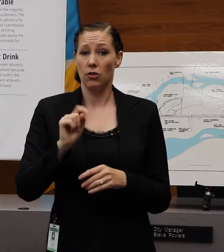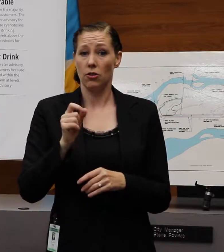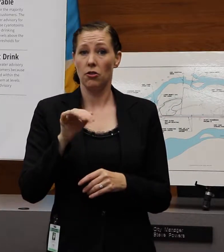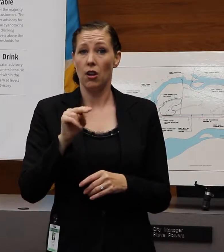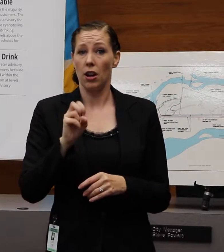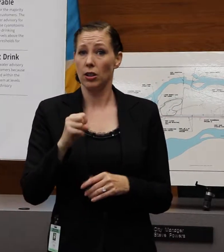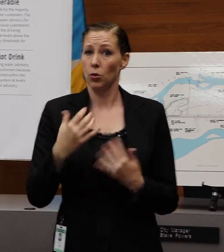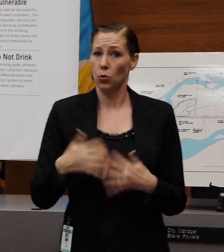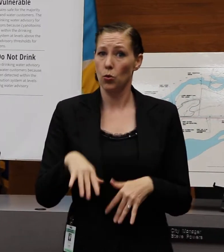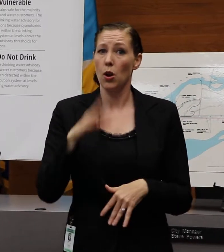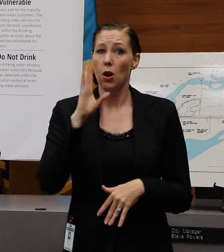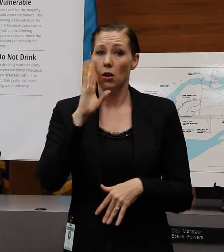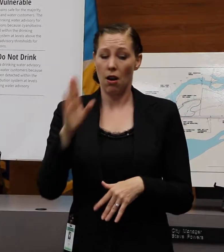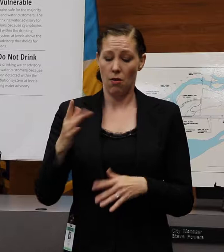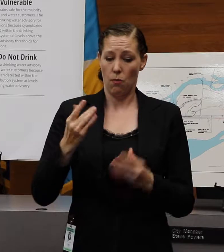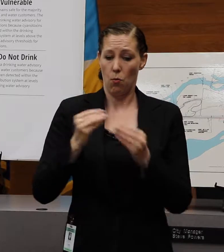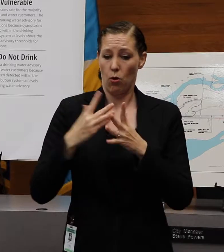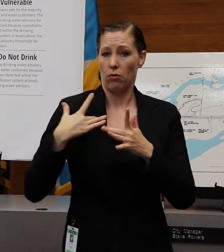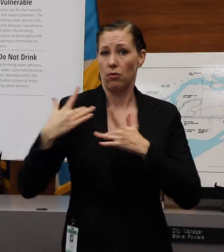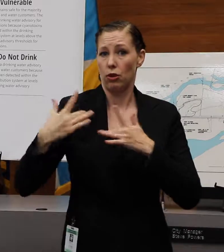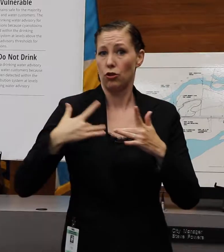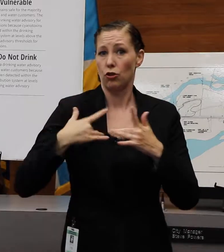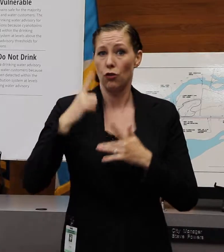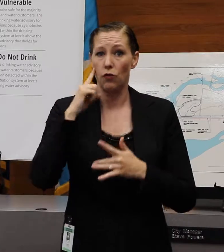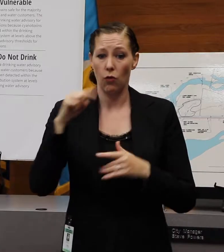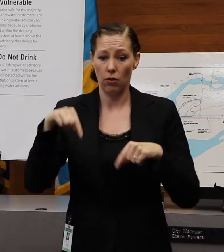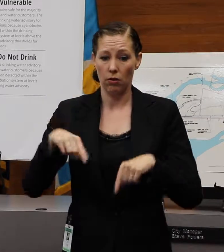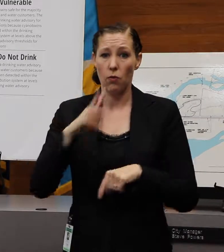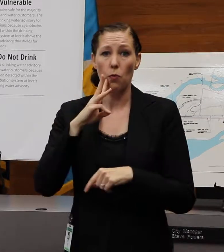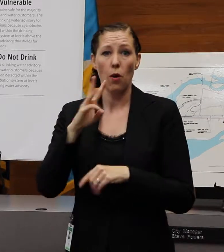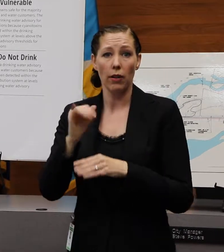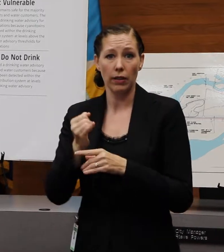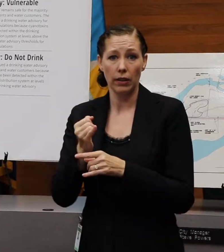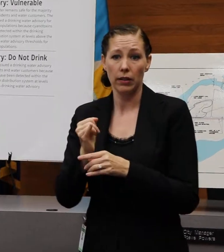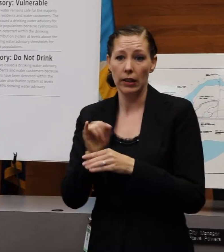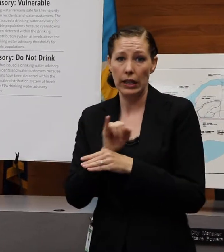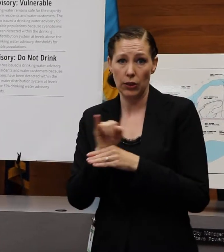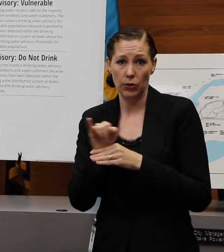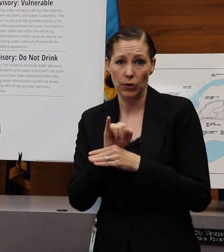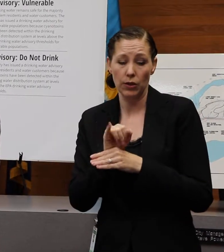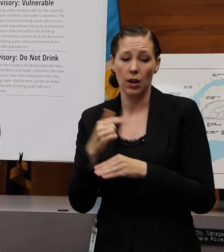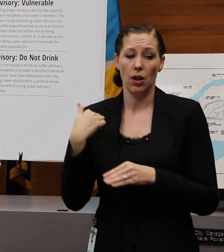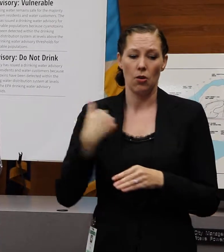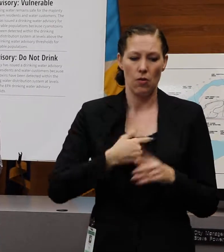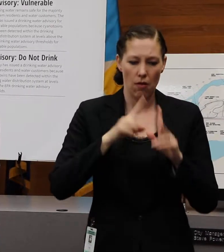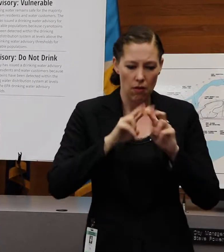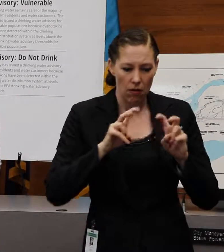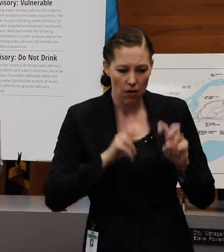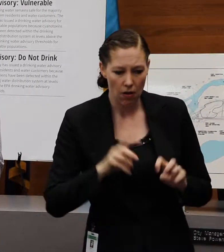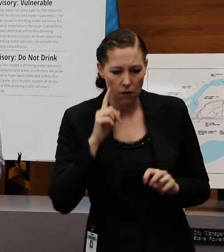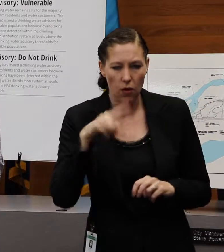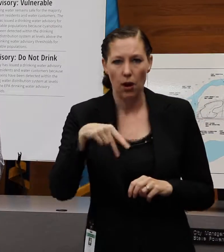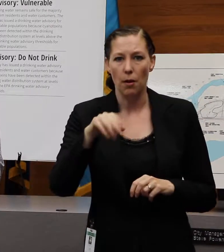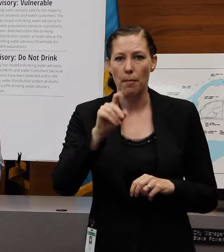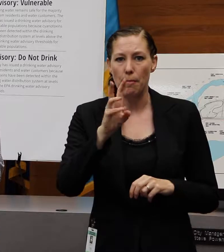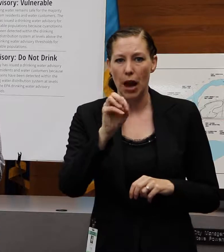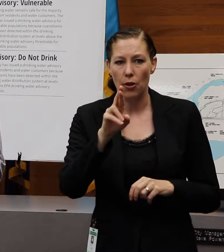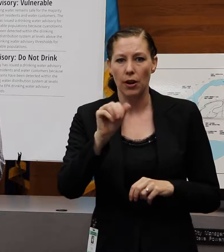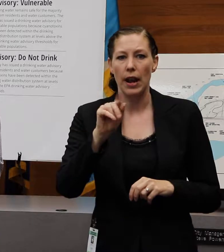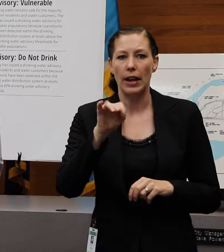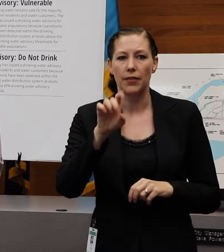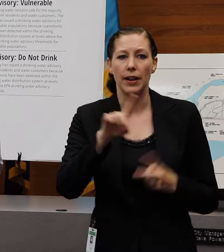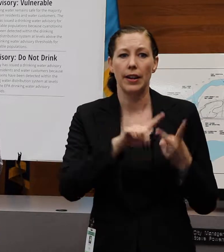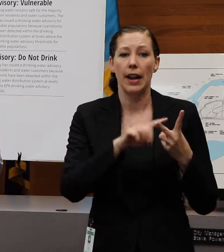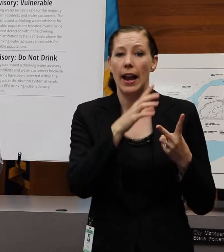there's plenty of research demonstrating how powdered activated carbon and other types of carbon, granular activated carbon for example, is effective in